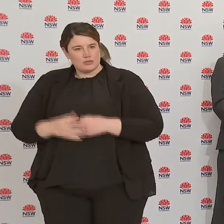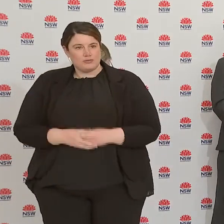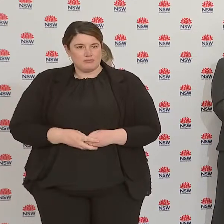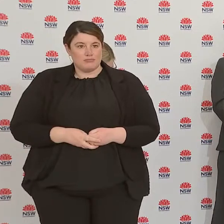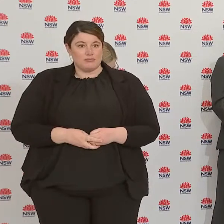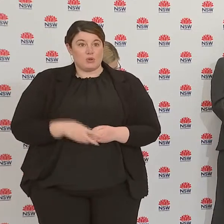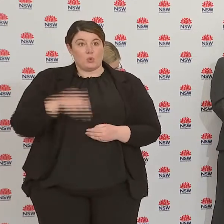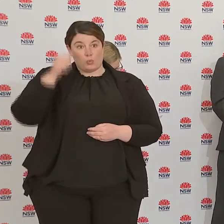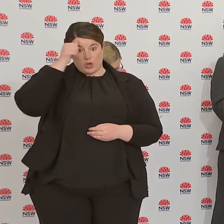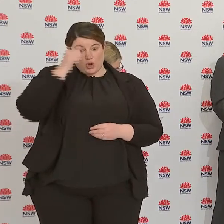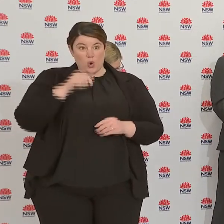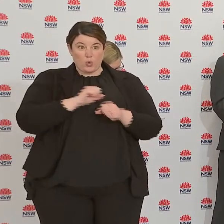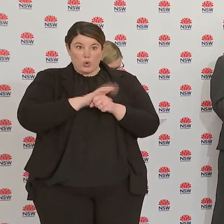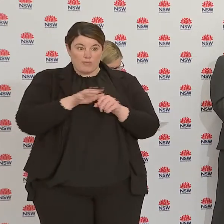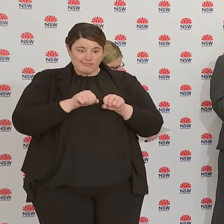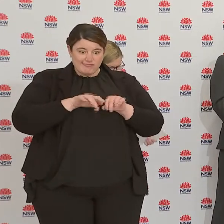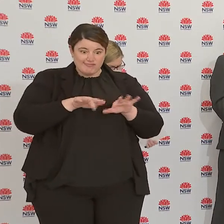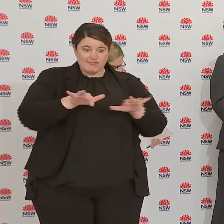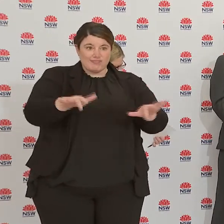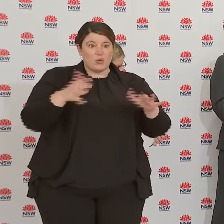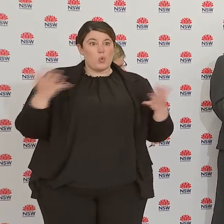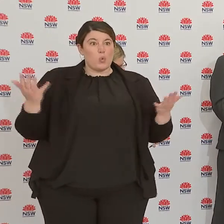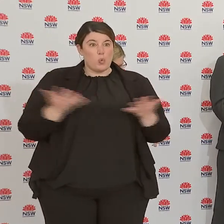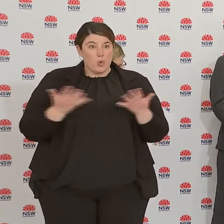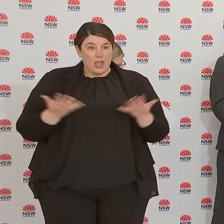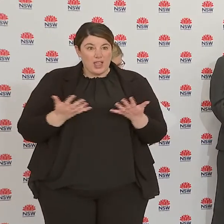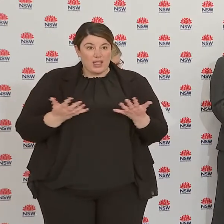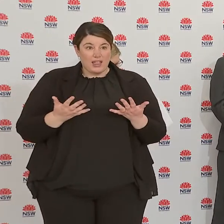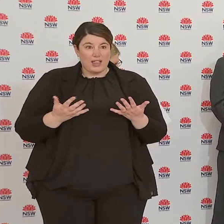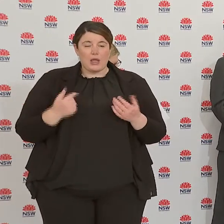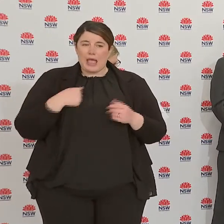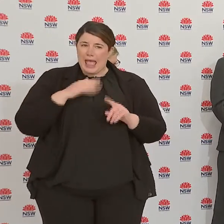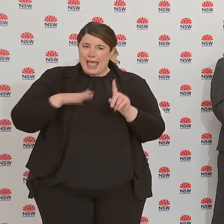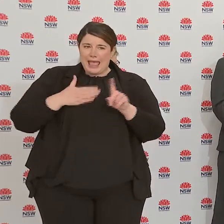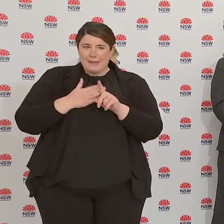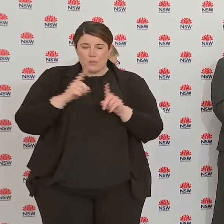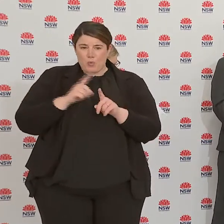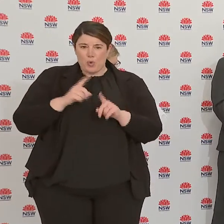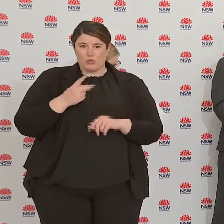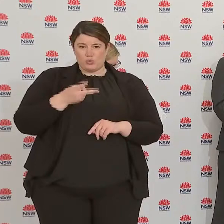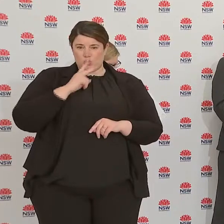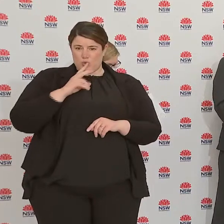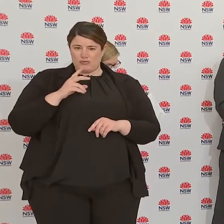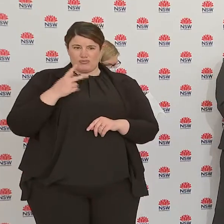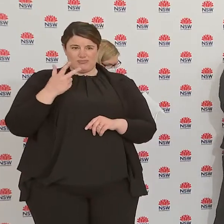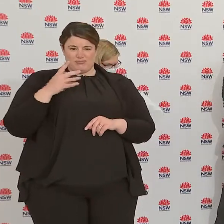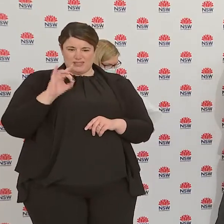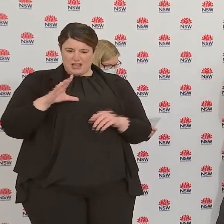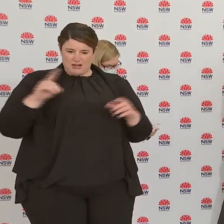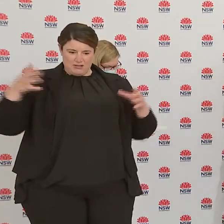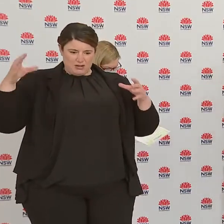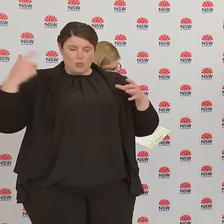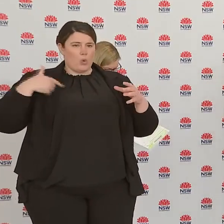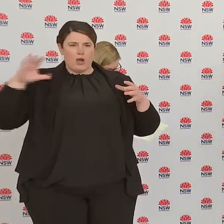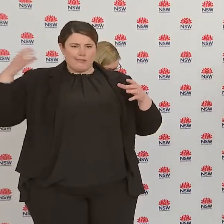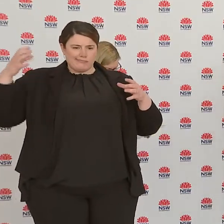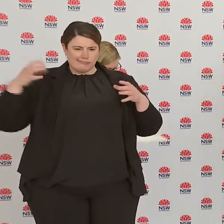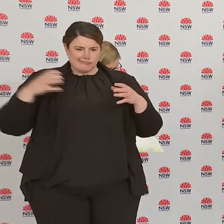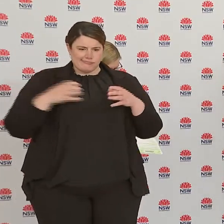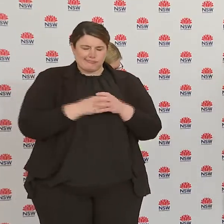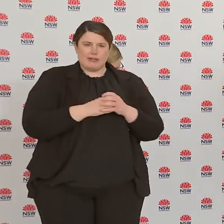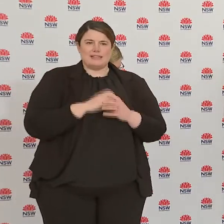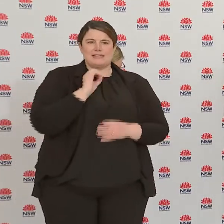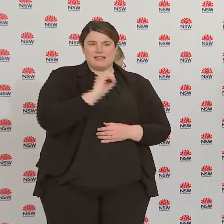we know where the virus is circulating, and reducing the cases, can I make this point? and I know that most people share this